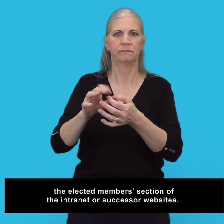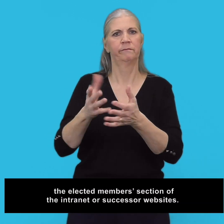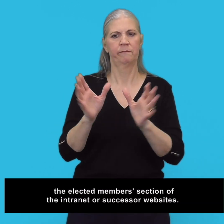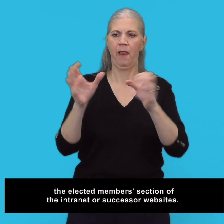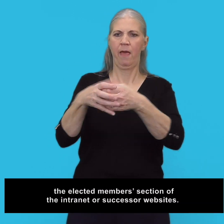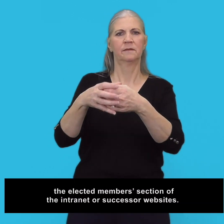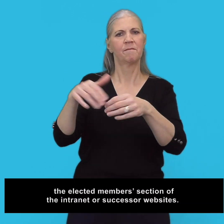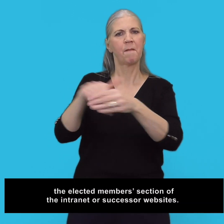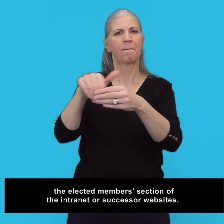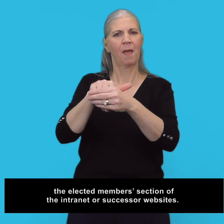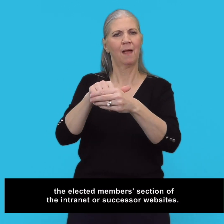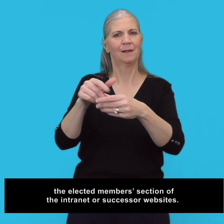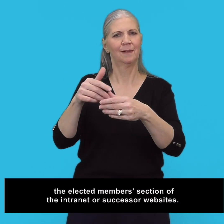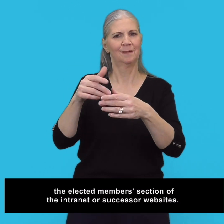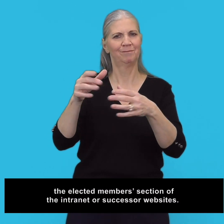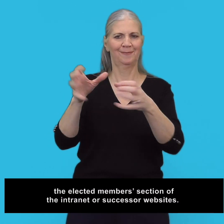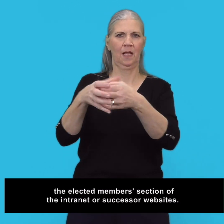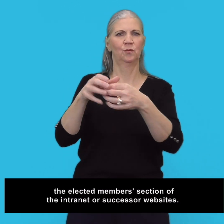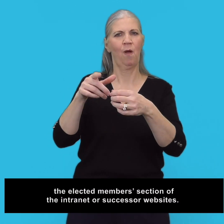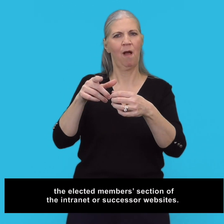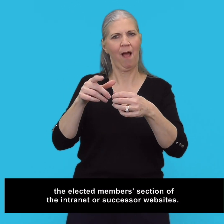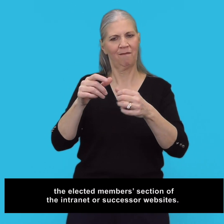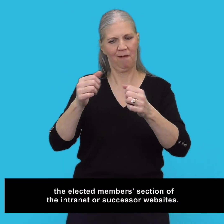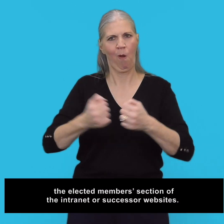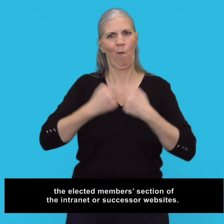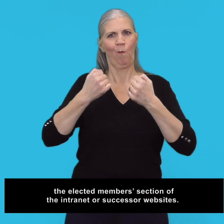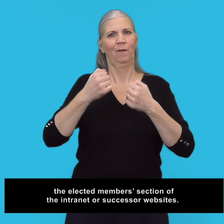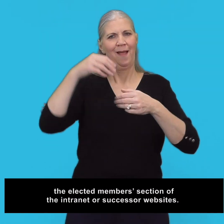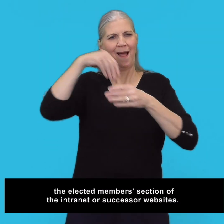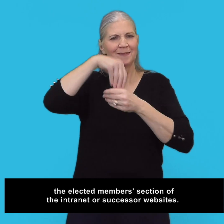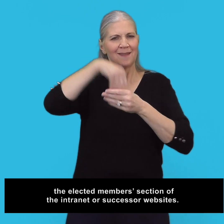selection of the intranet or successor websites.